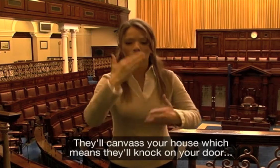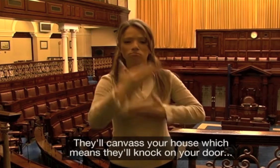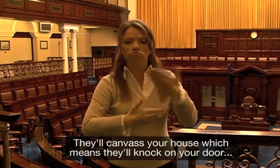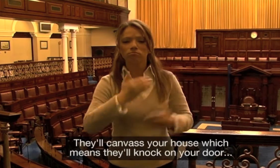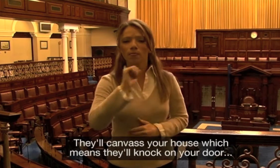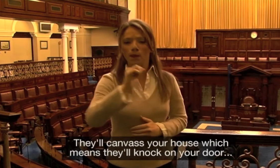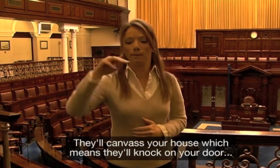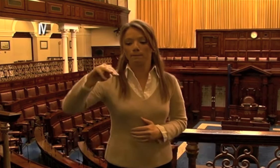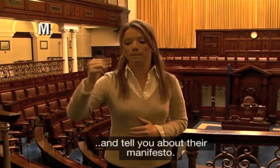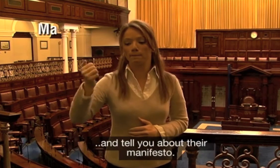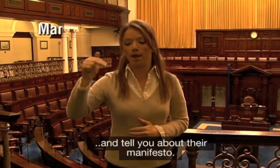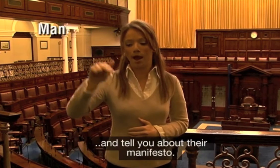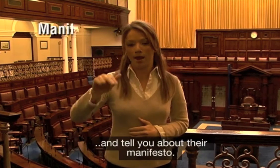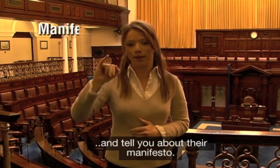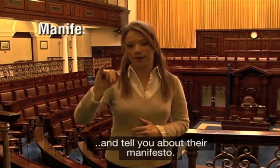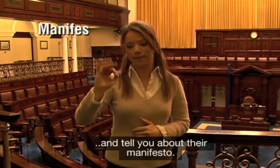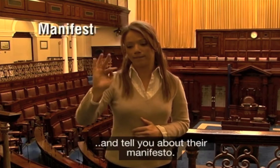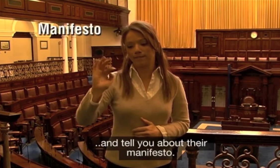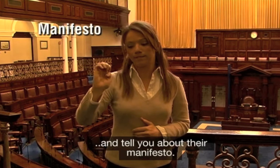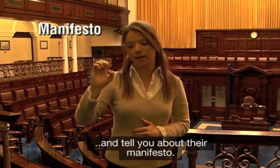knock on your door and tell you about their manifesto.